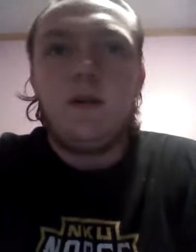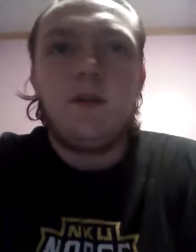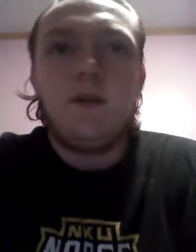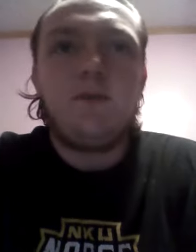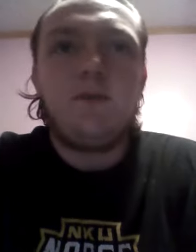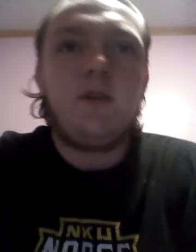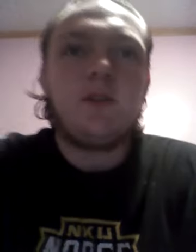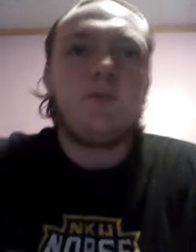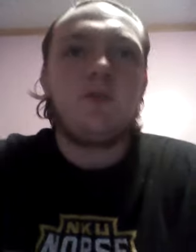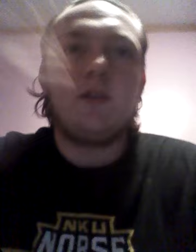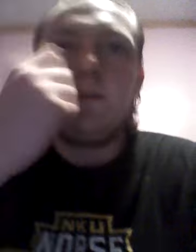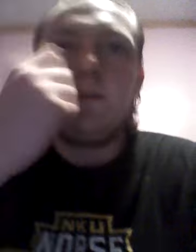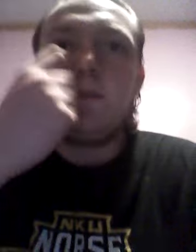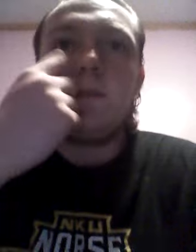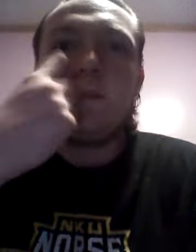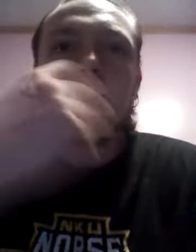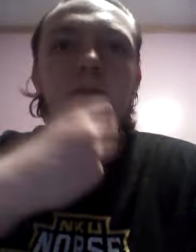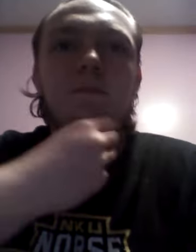Let's move on to sports.